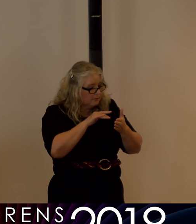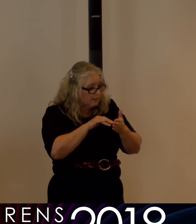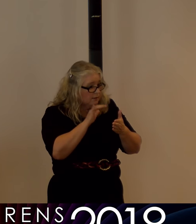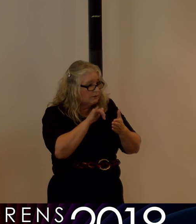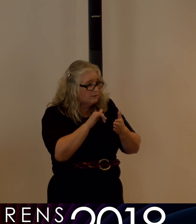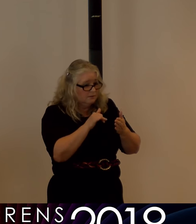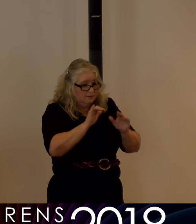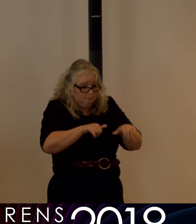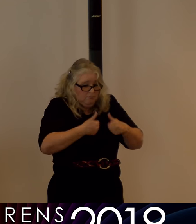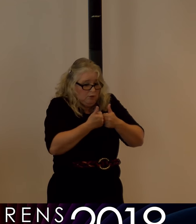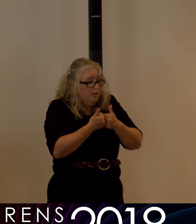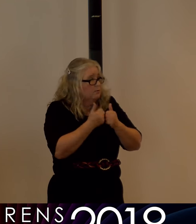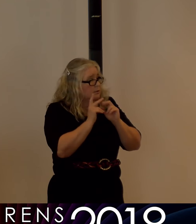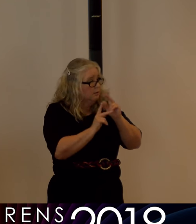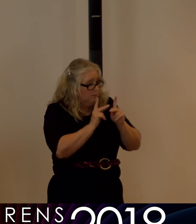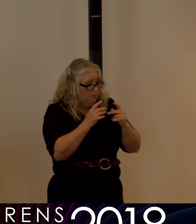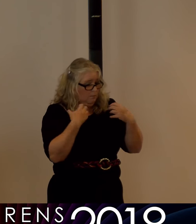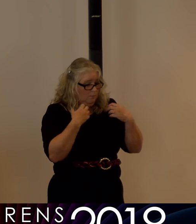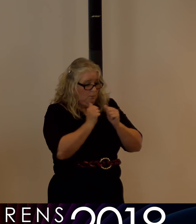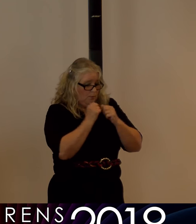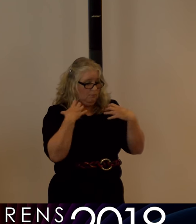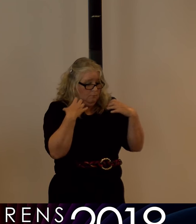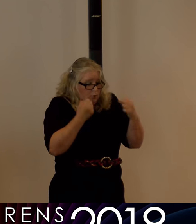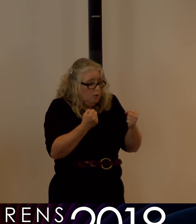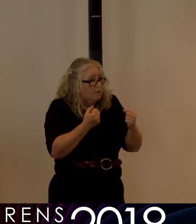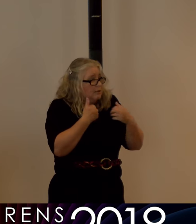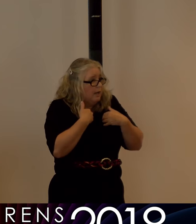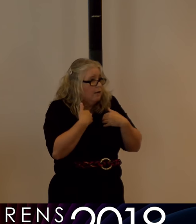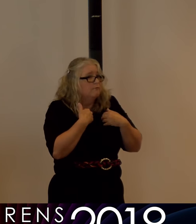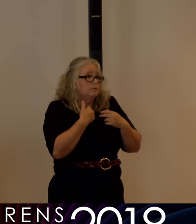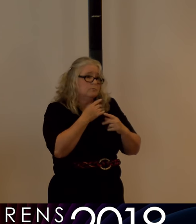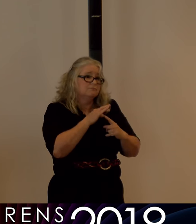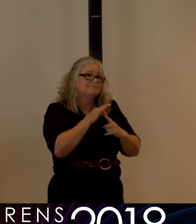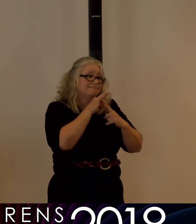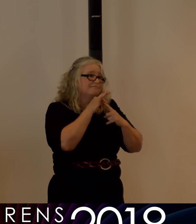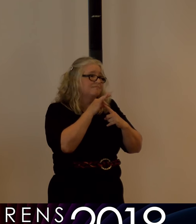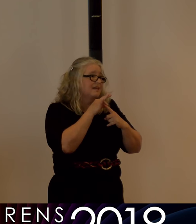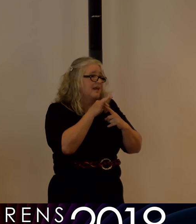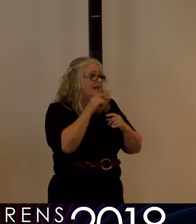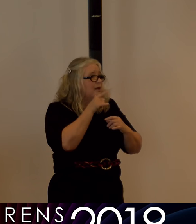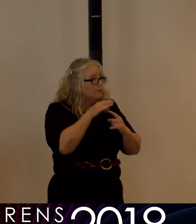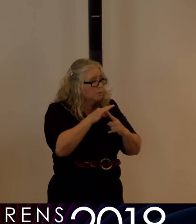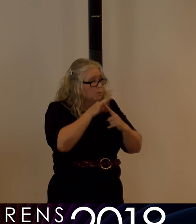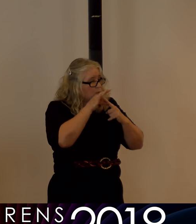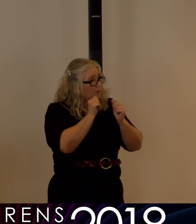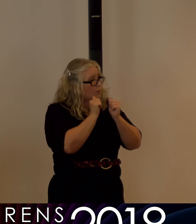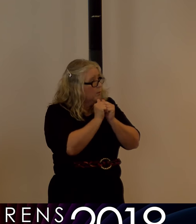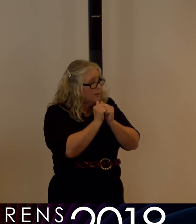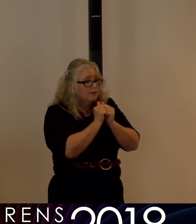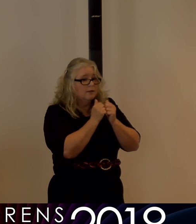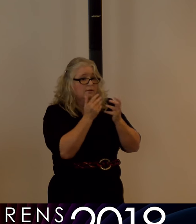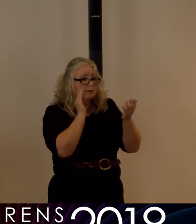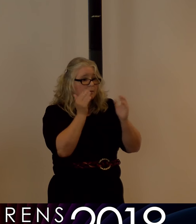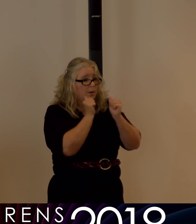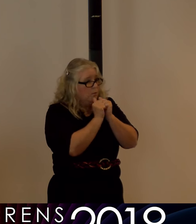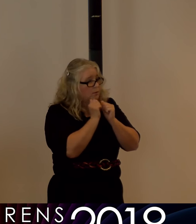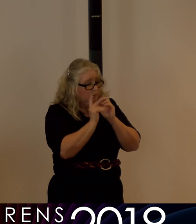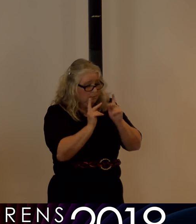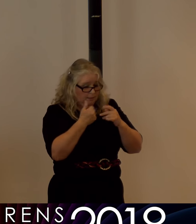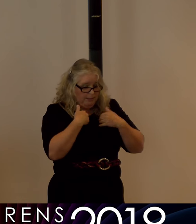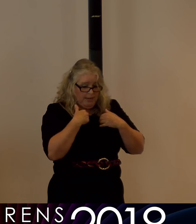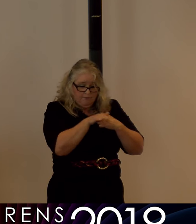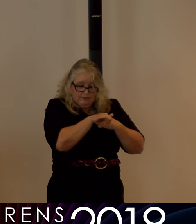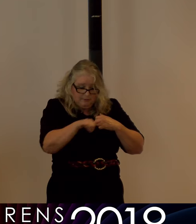unique. Not only are they unique compared to other people, but they're also unique compared to people who have the same